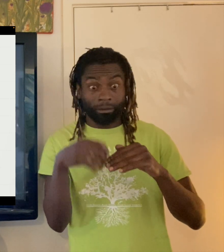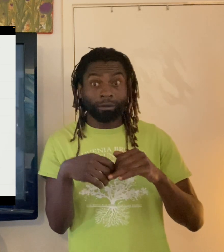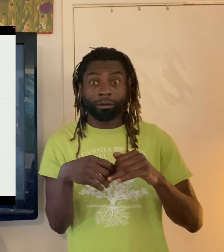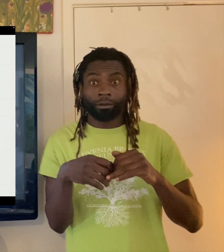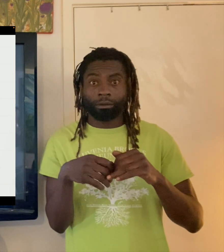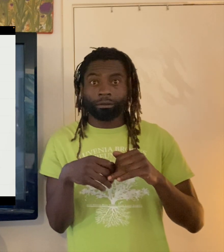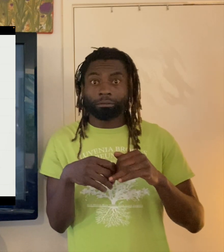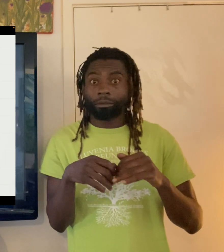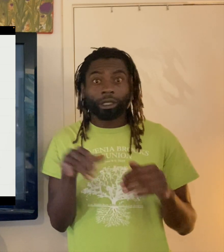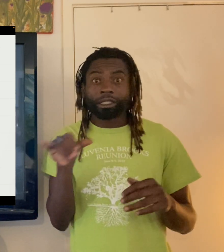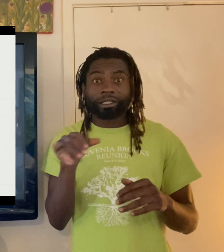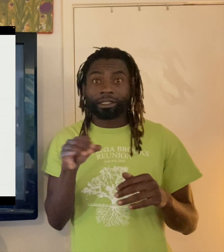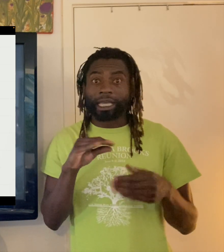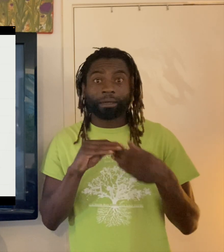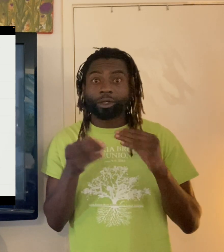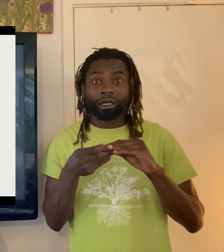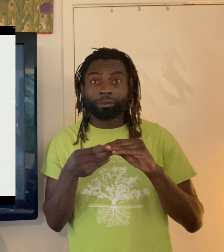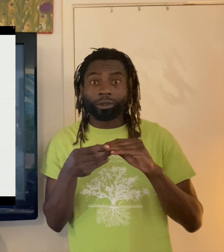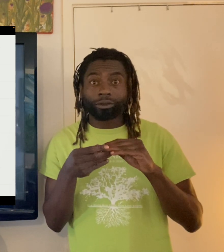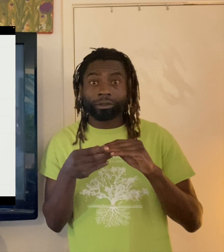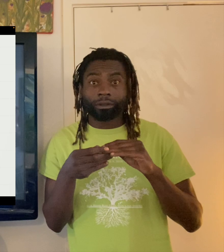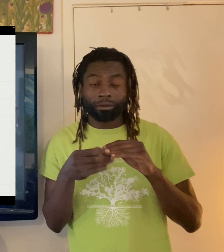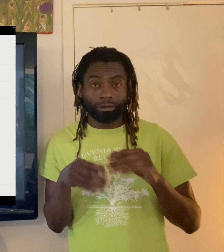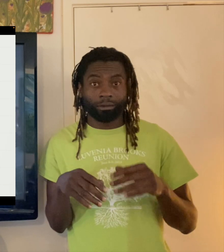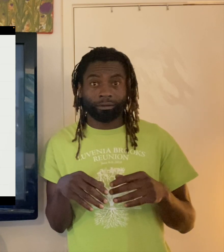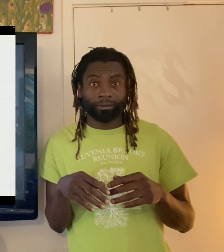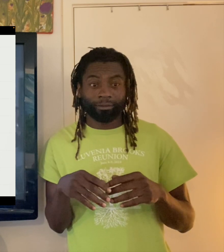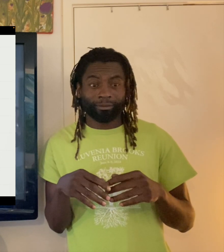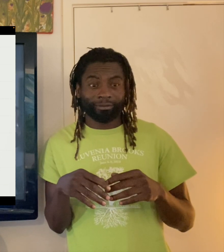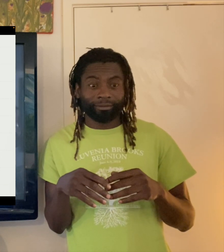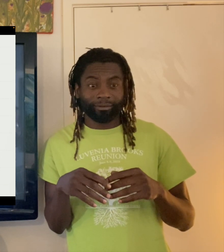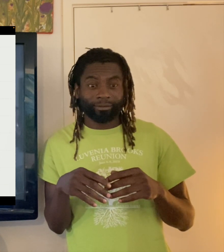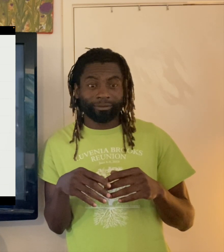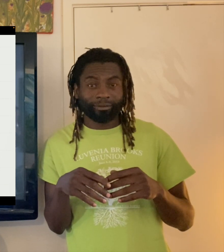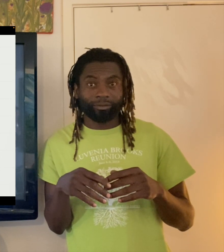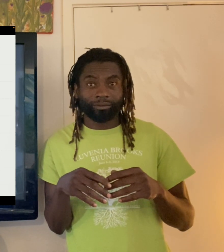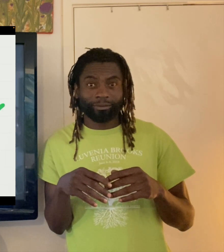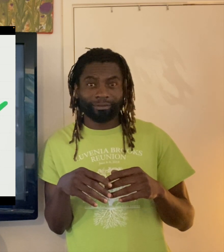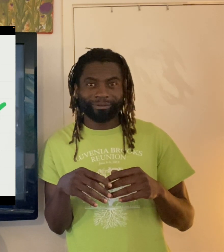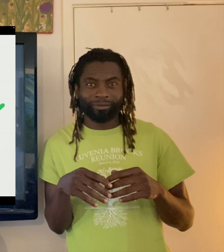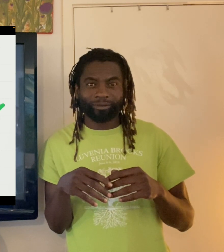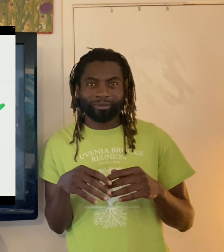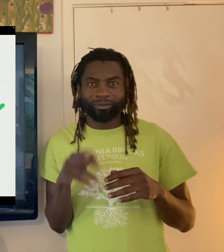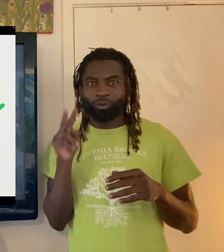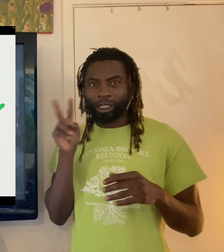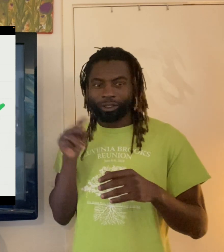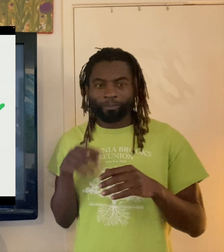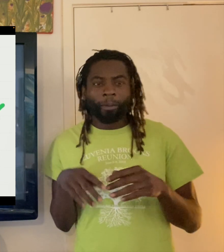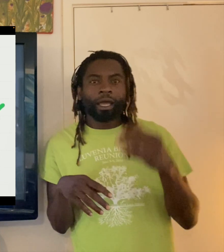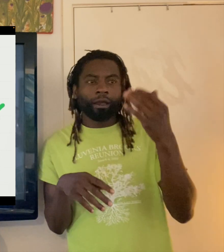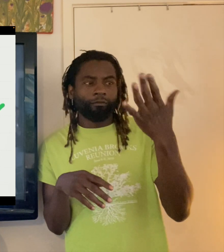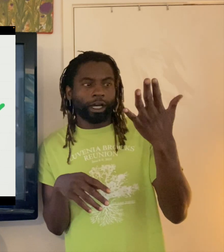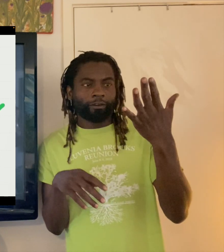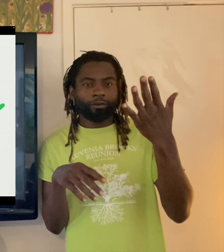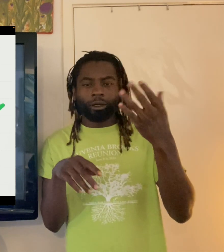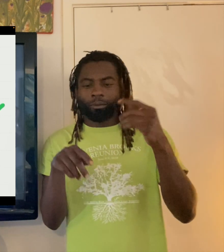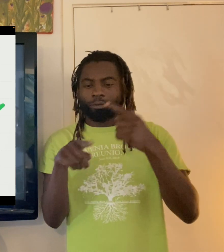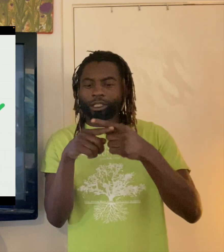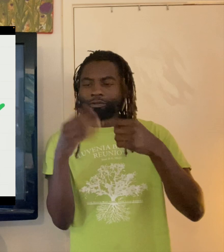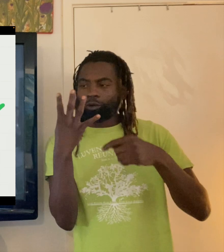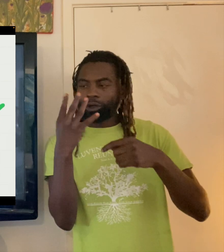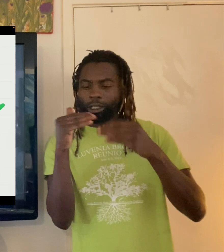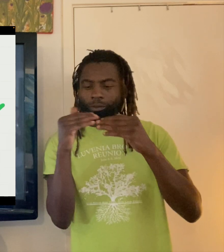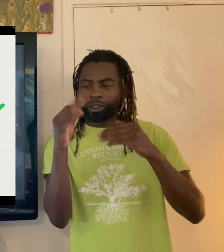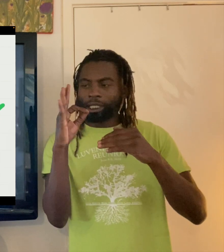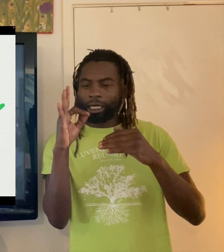5. Same numbers, different order, and different signs, but both are correct. 5